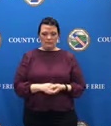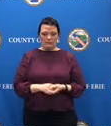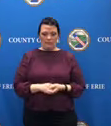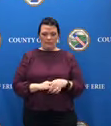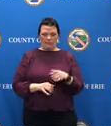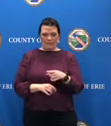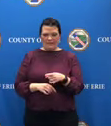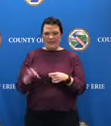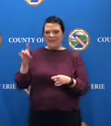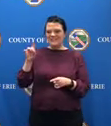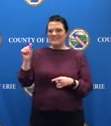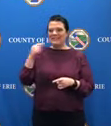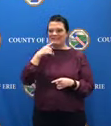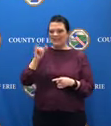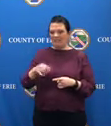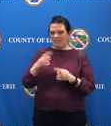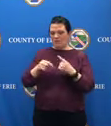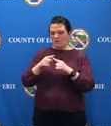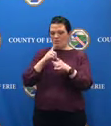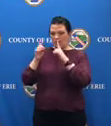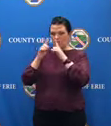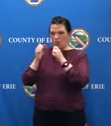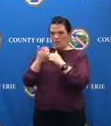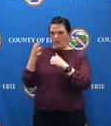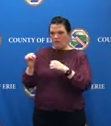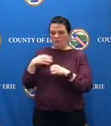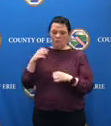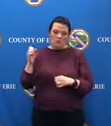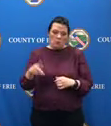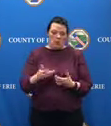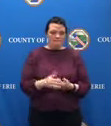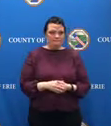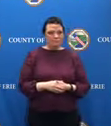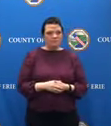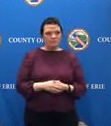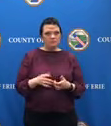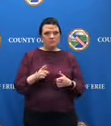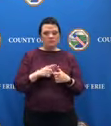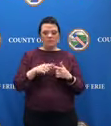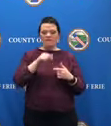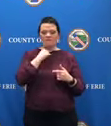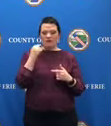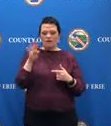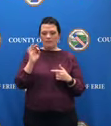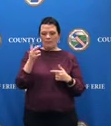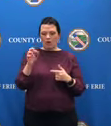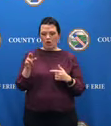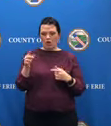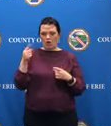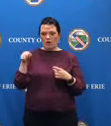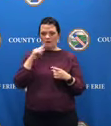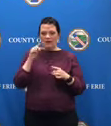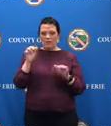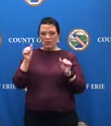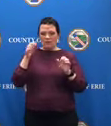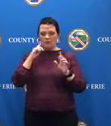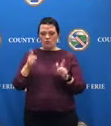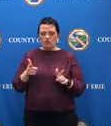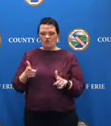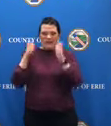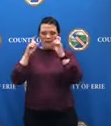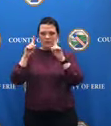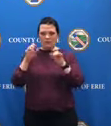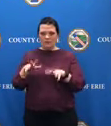The DA had said that when we talked to him, so Okay. that was the question. And then Father Baker, they were able to rapidly test all those people